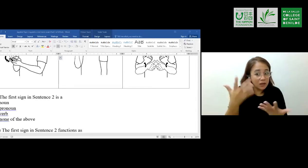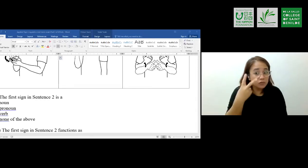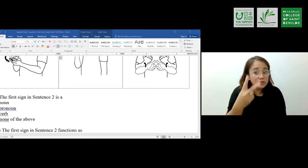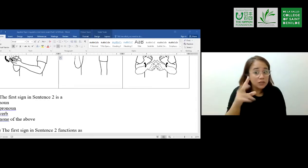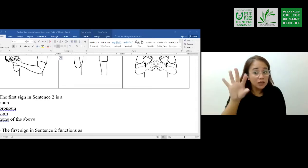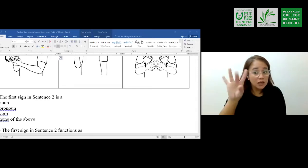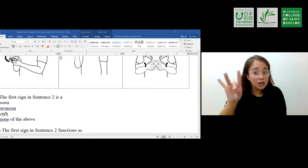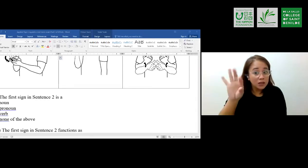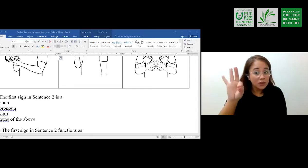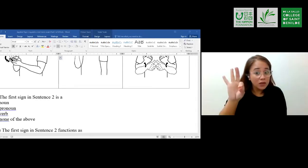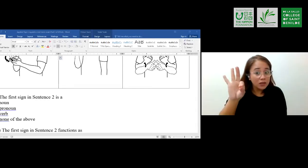Yes.